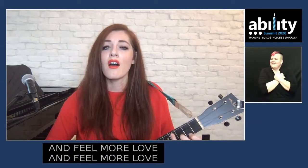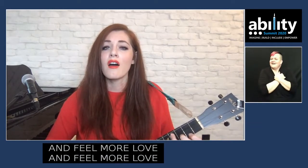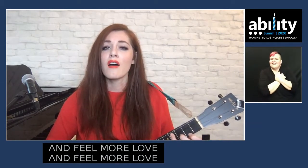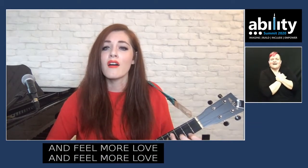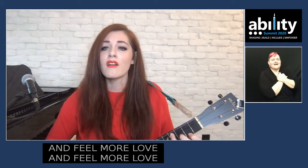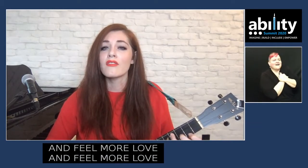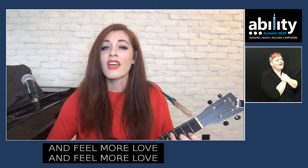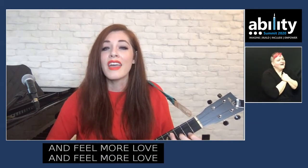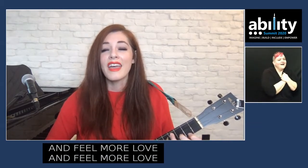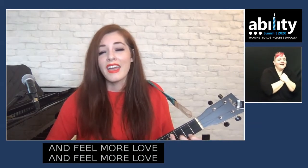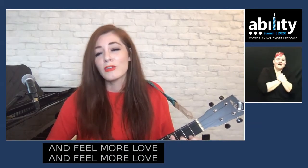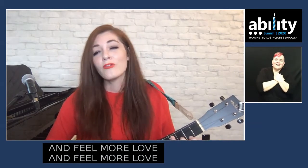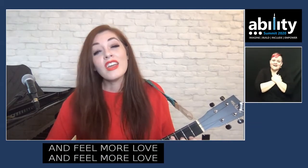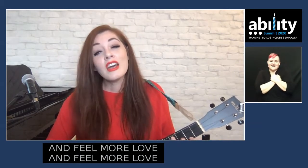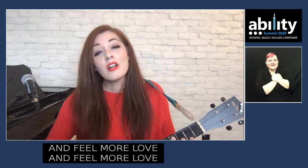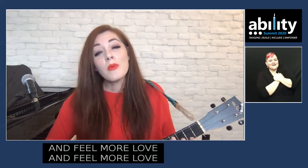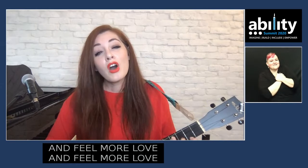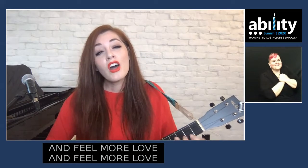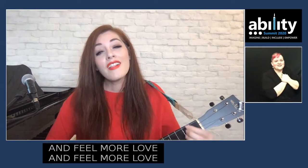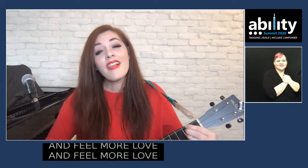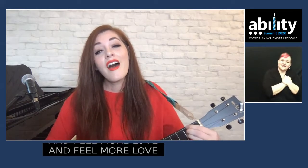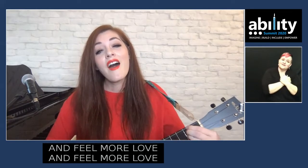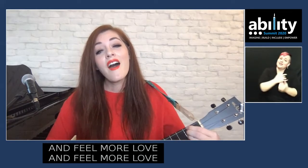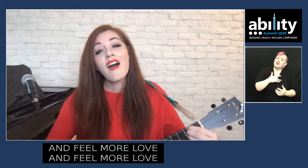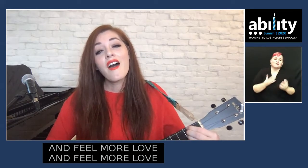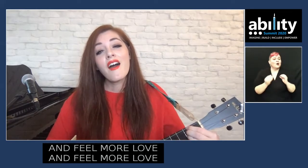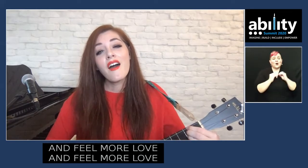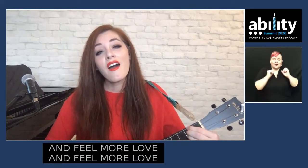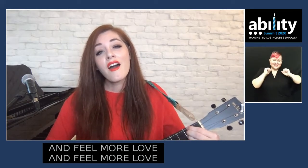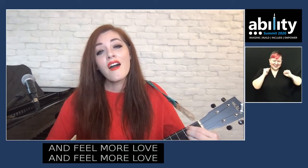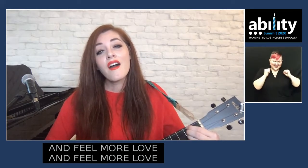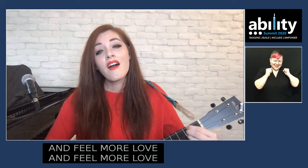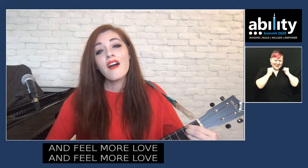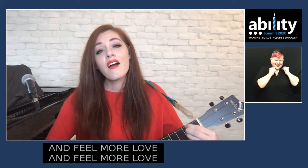love, and feel more